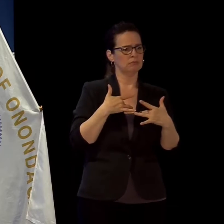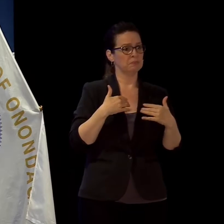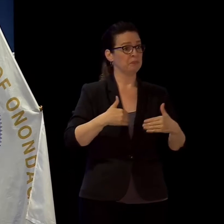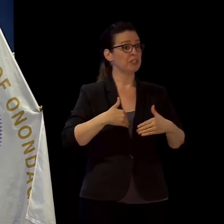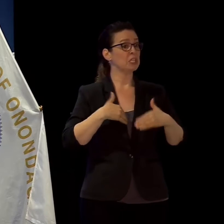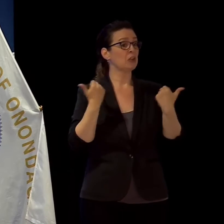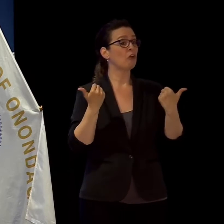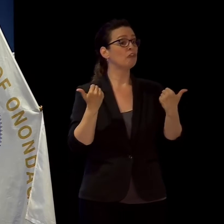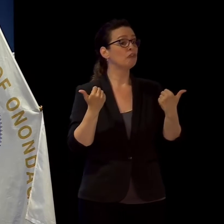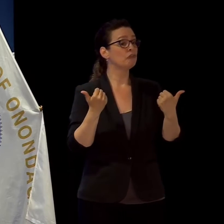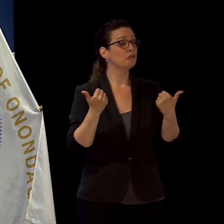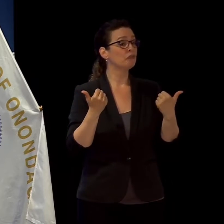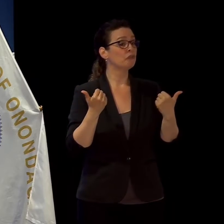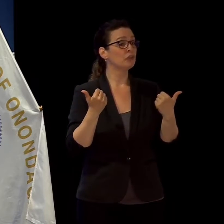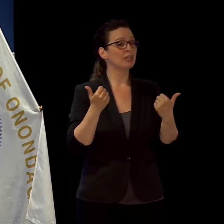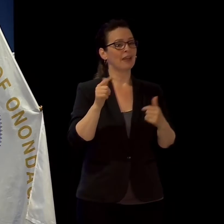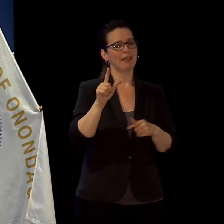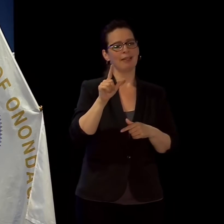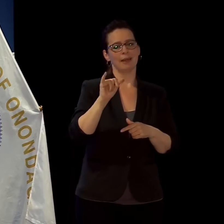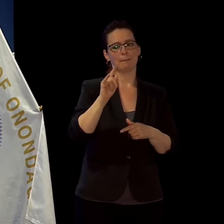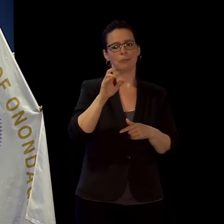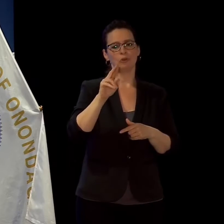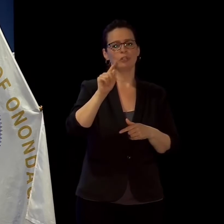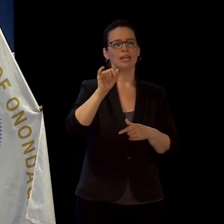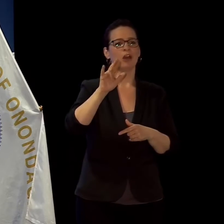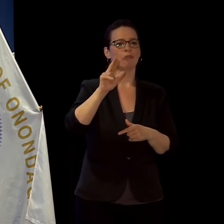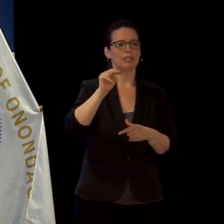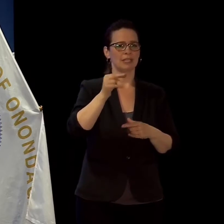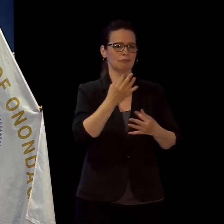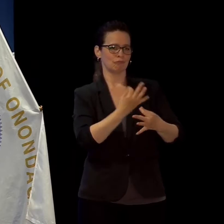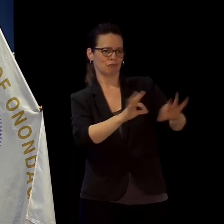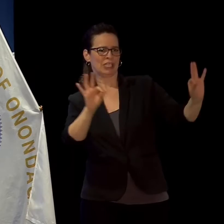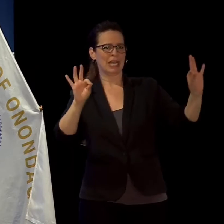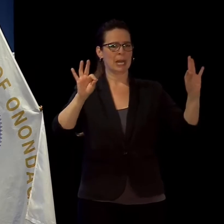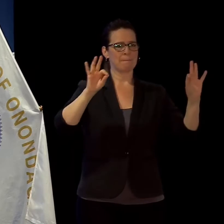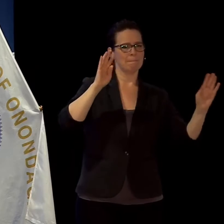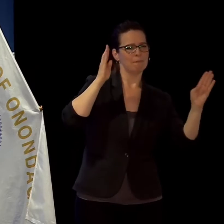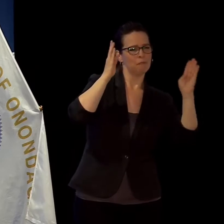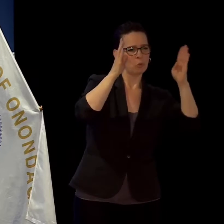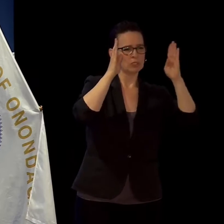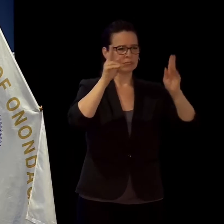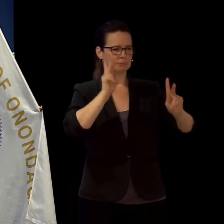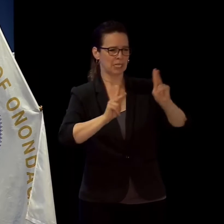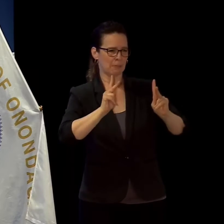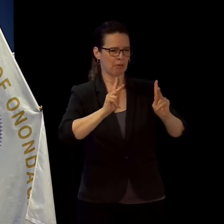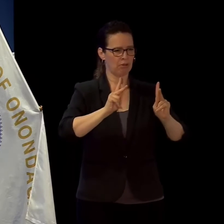thinking individuals have different thoughts about the whole process, right? And so that's where we're going now.